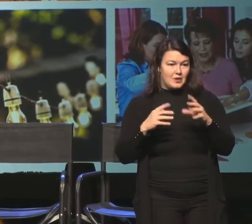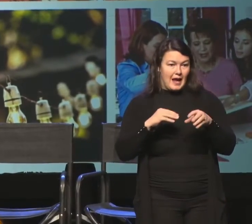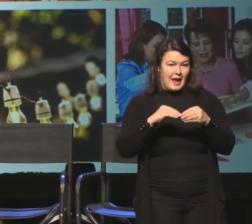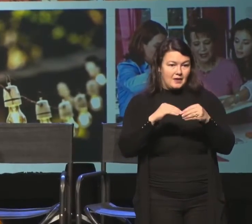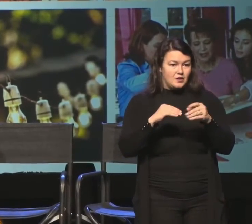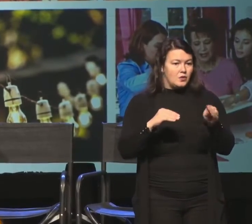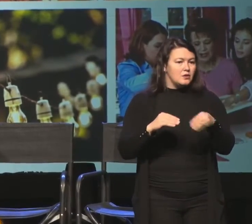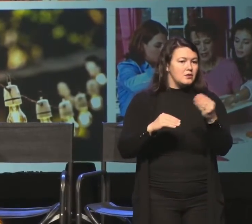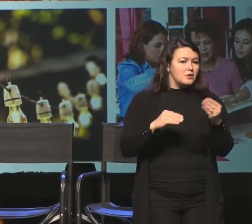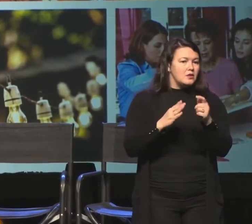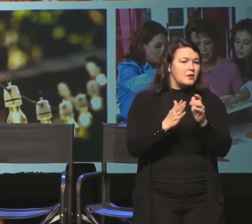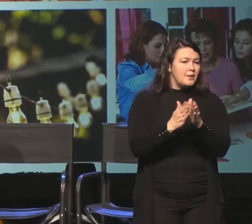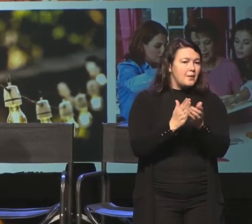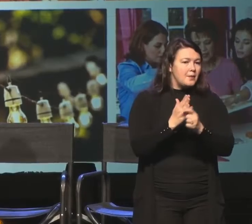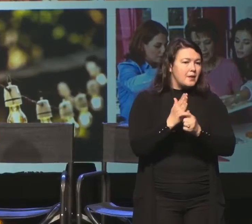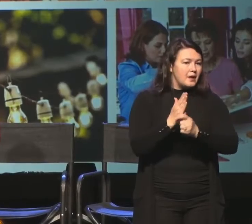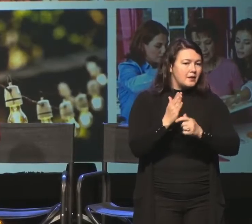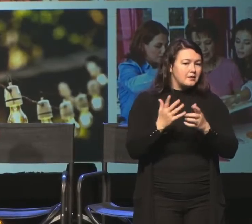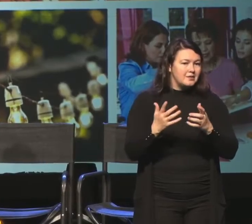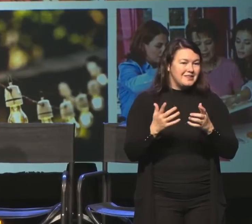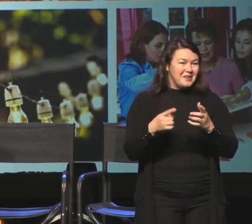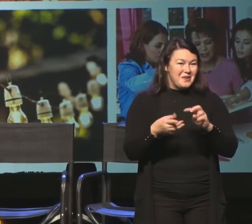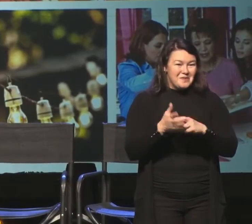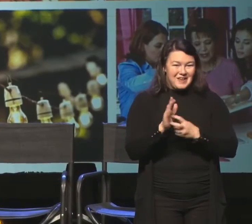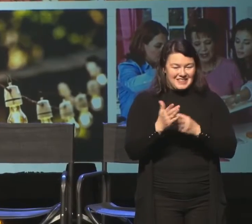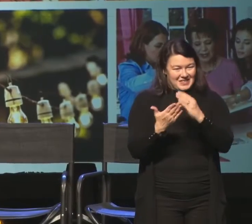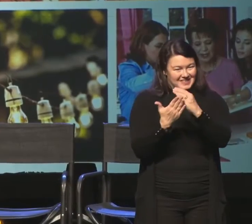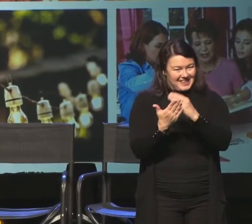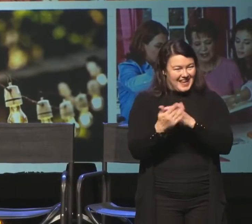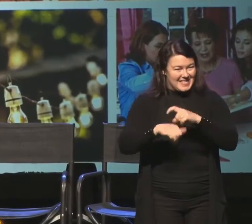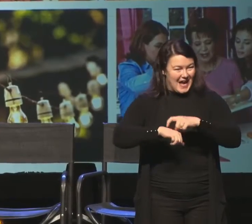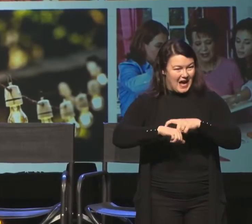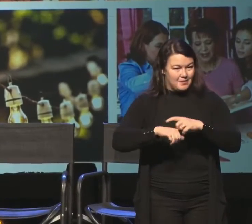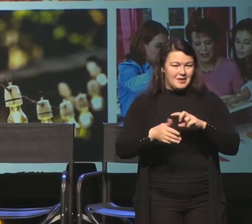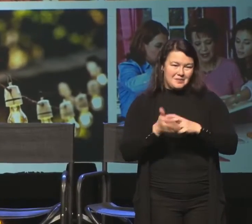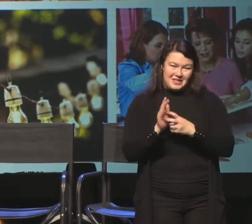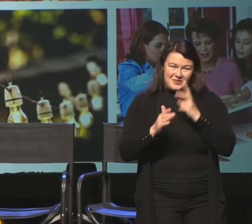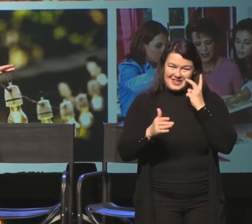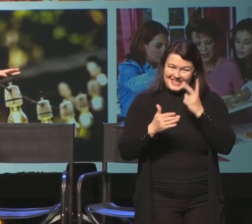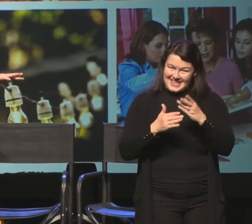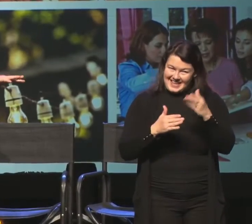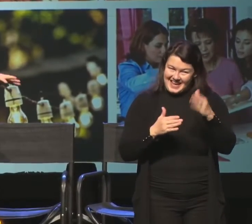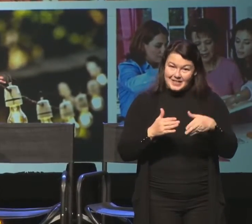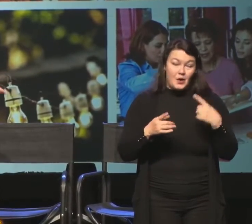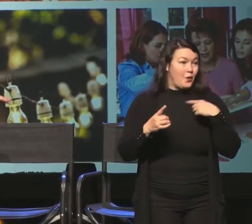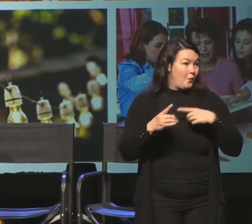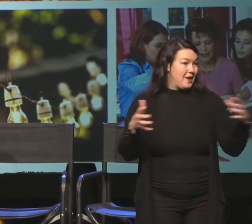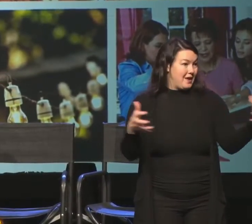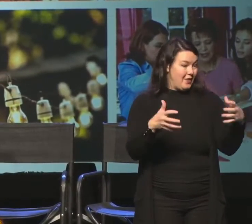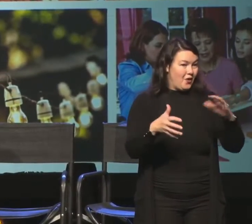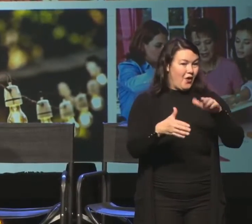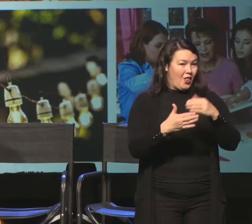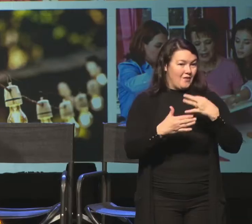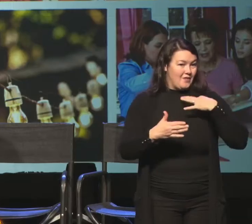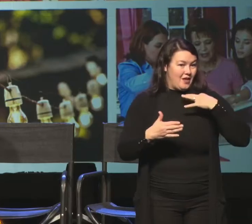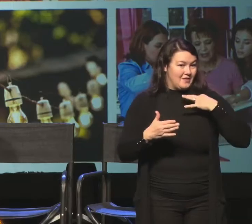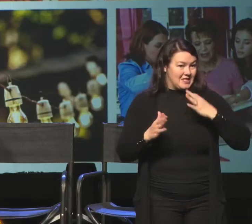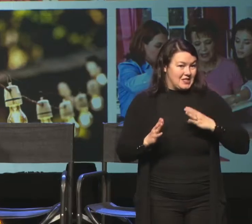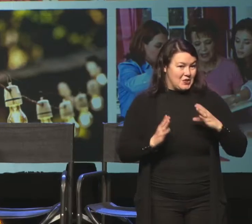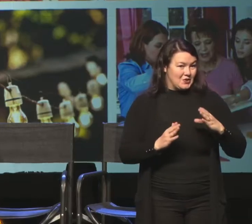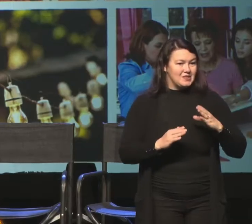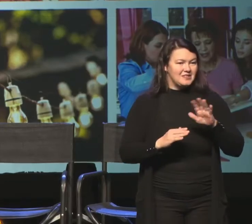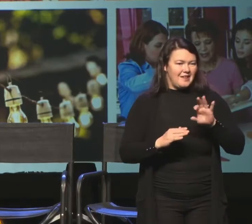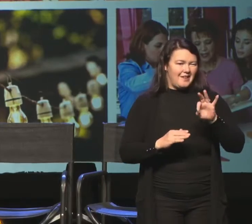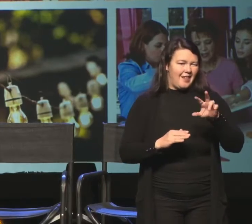can pull those out. It'll give you hope that it will end at some point in time. We gather with all of our volunteers around 9:30